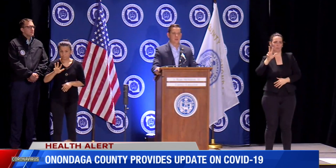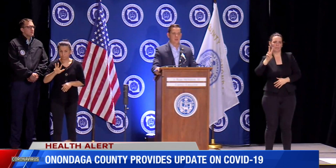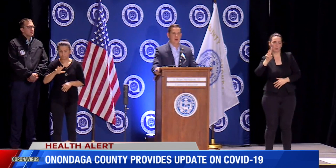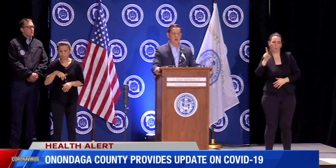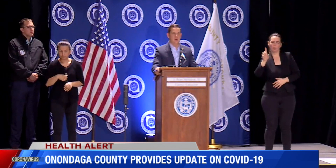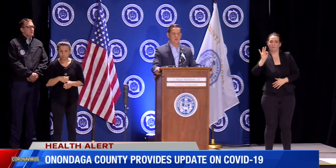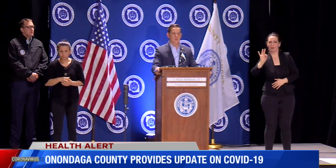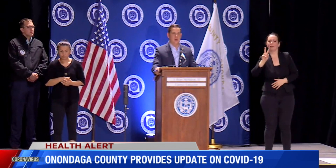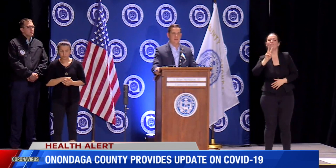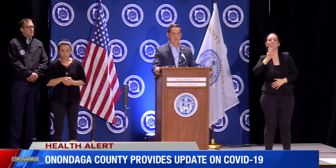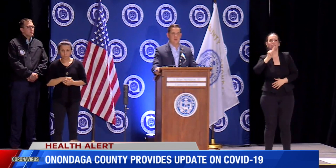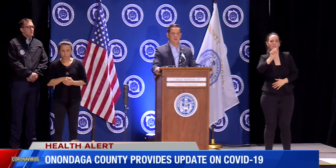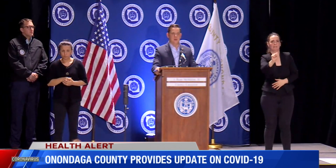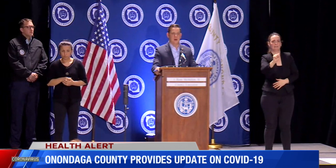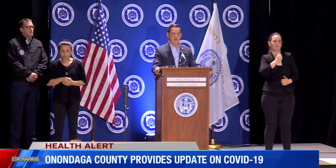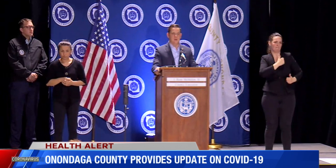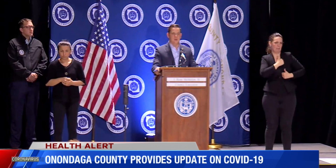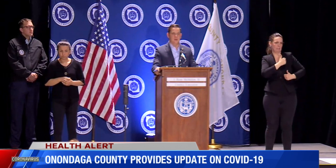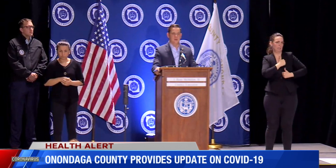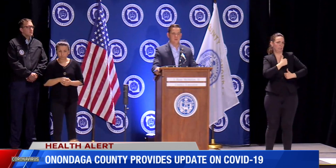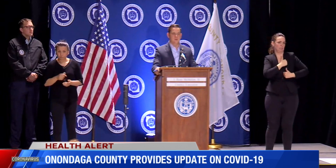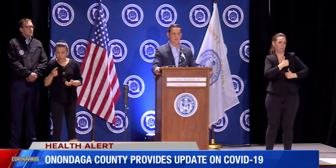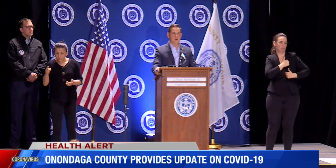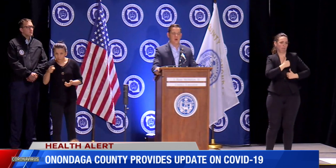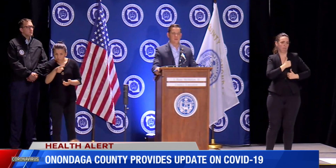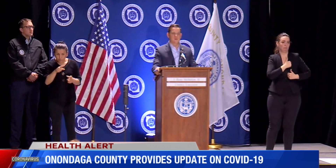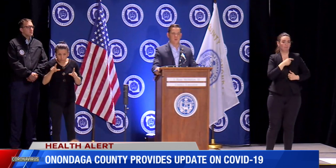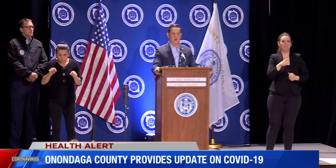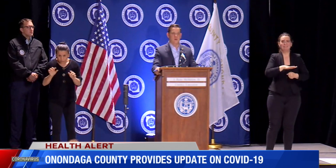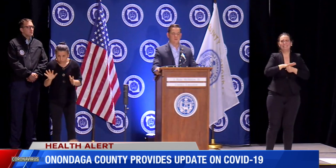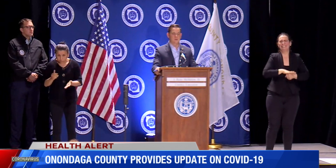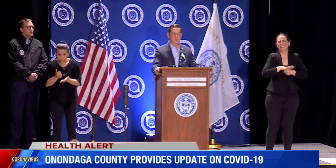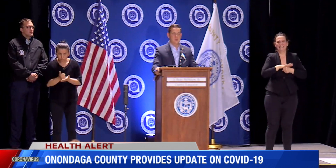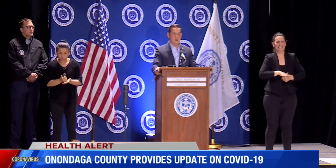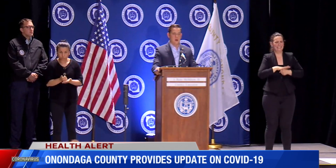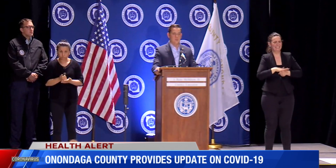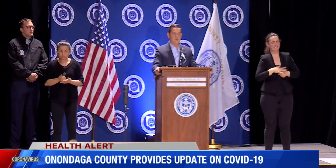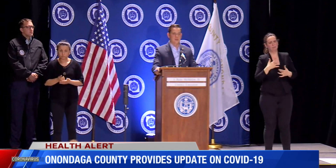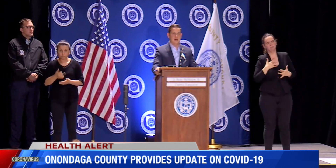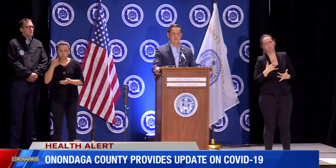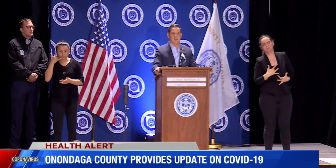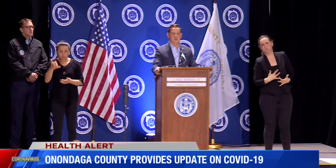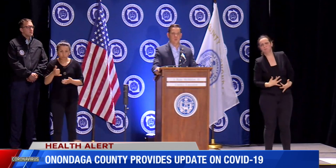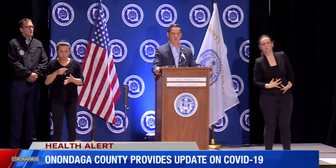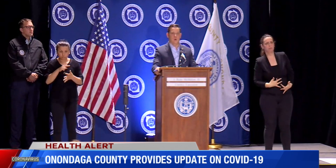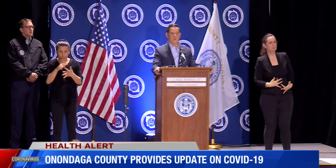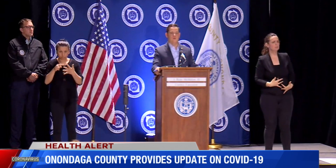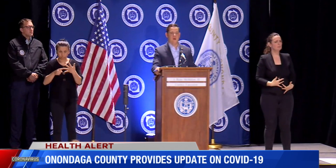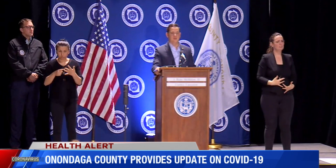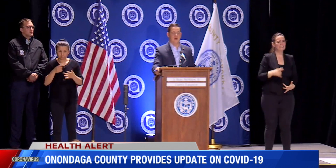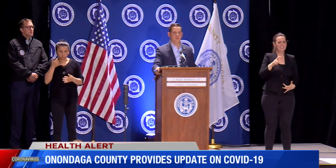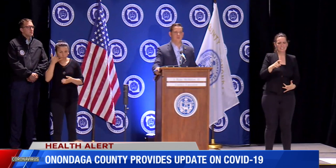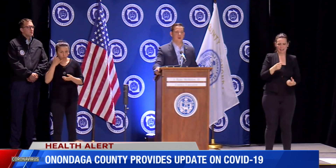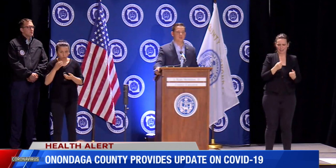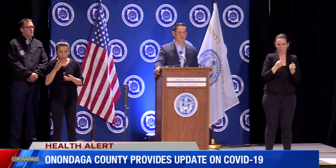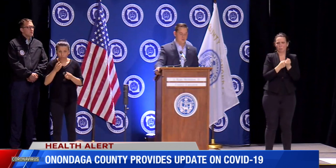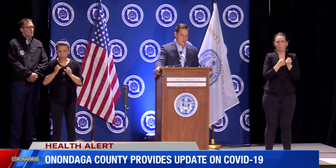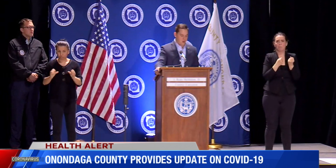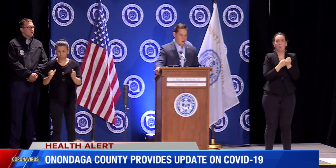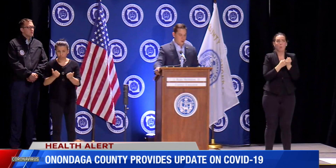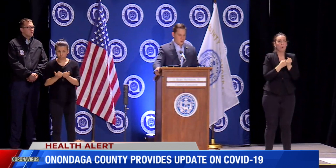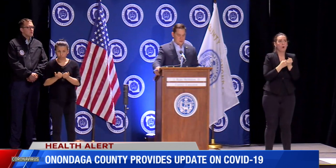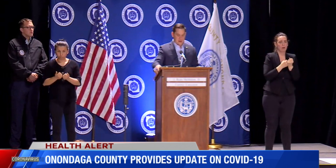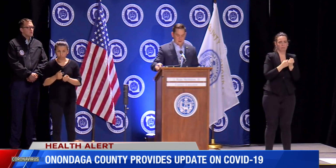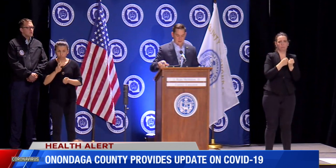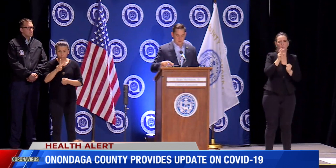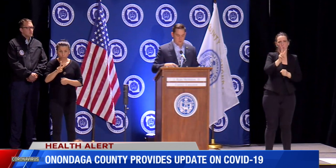this pandemic is causing for us, please contact 211. We have mental health professionals